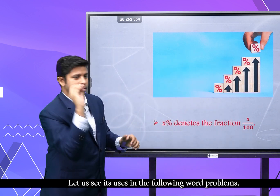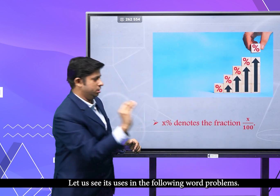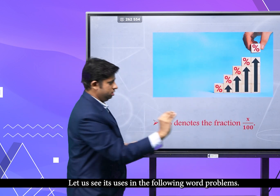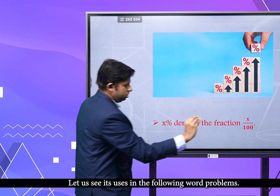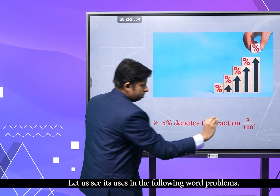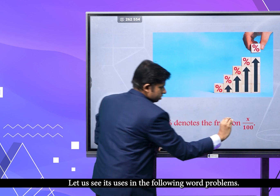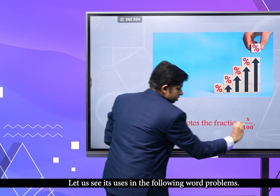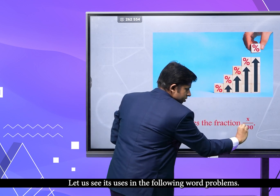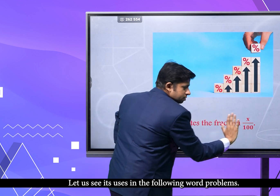word problems.